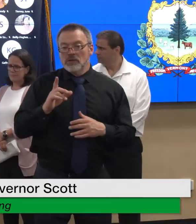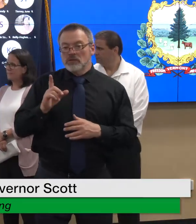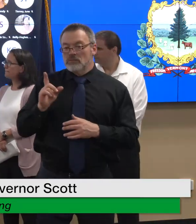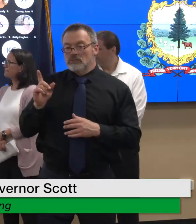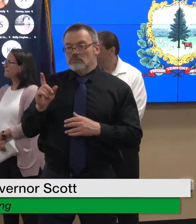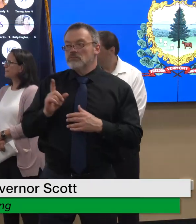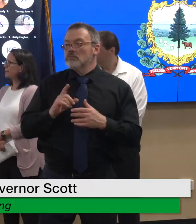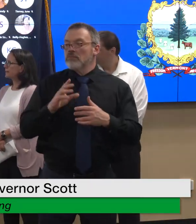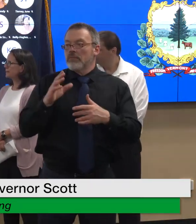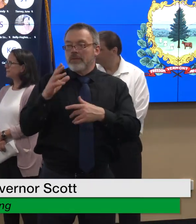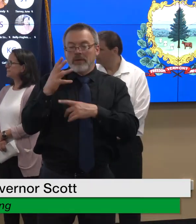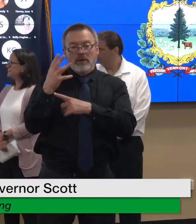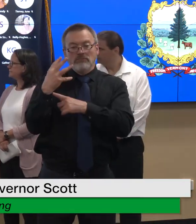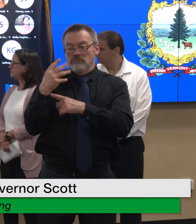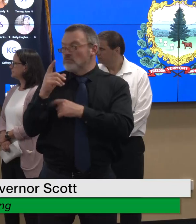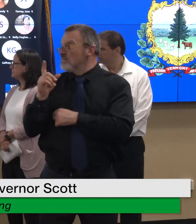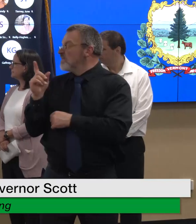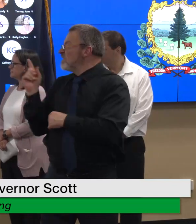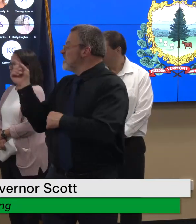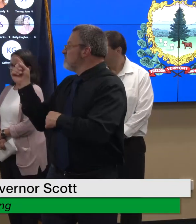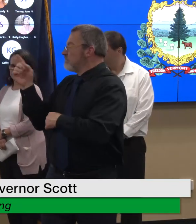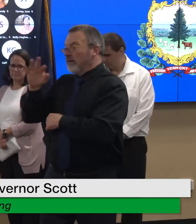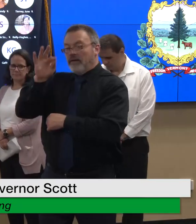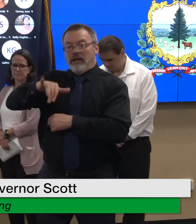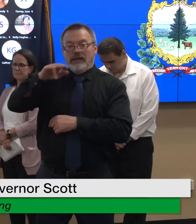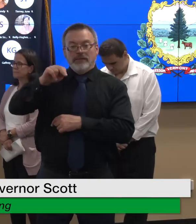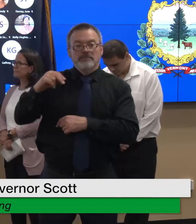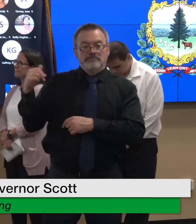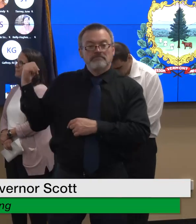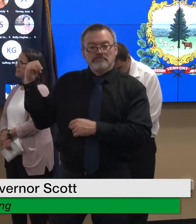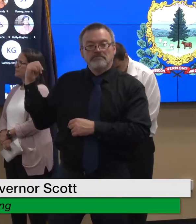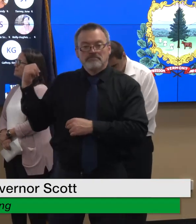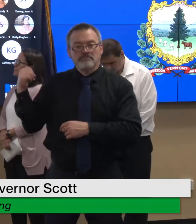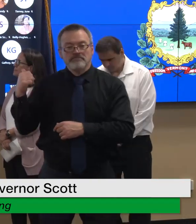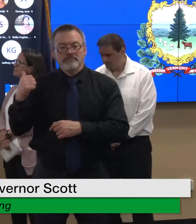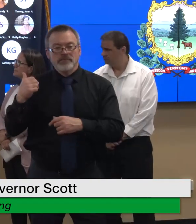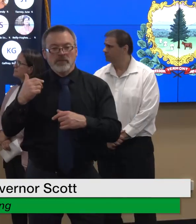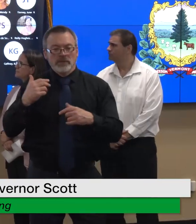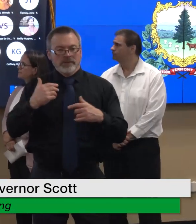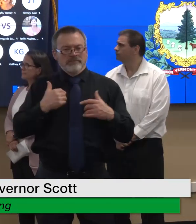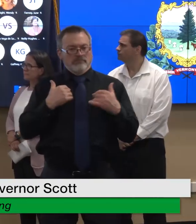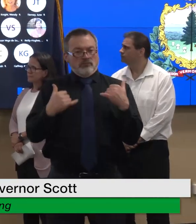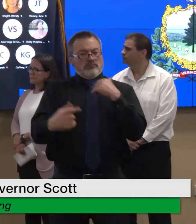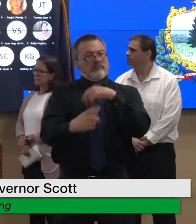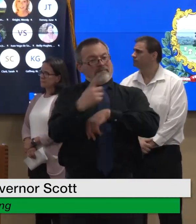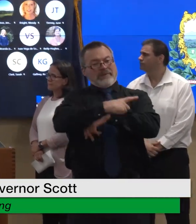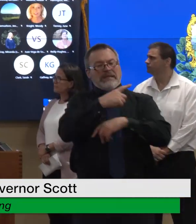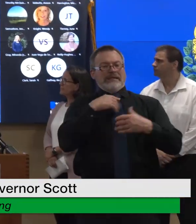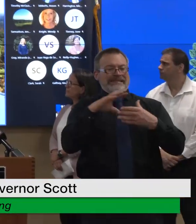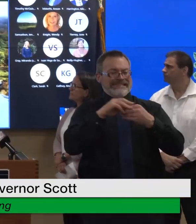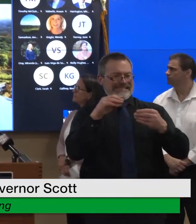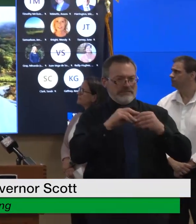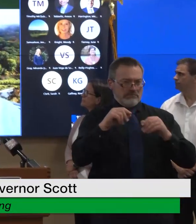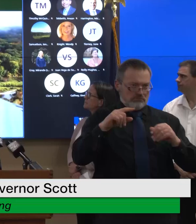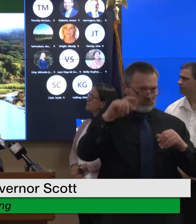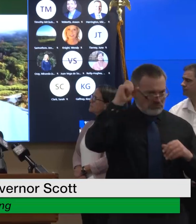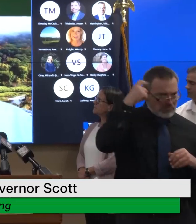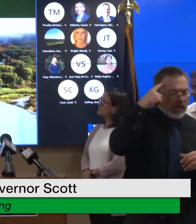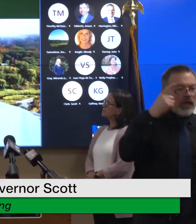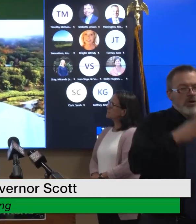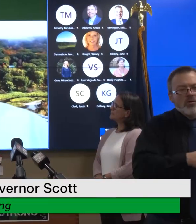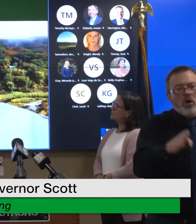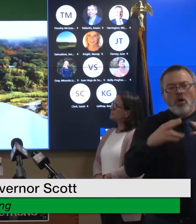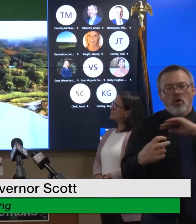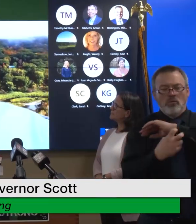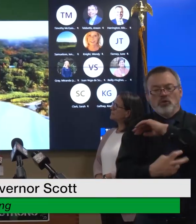Good afternoon, and thank you, Commissioner Morrison. I'll be talking about state roads and bridges that are closed at this point